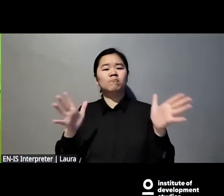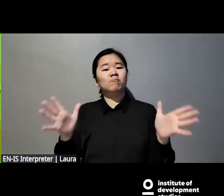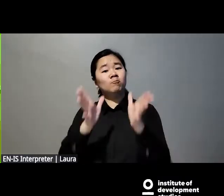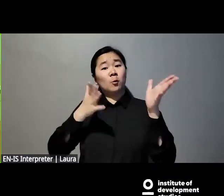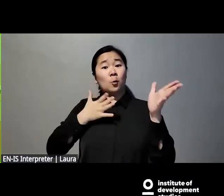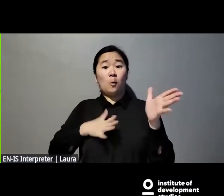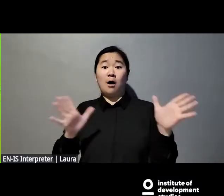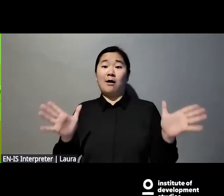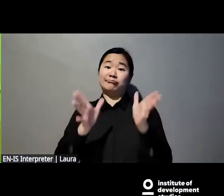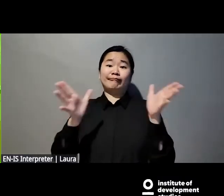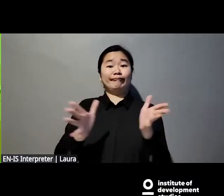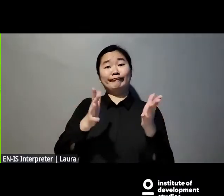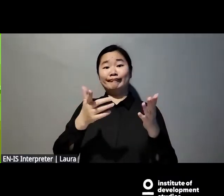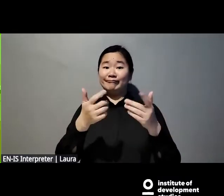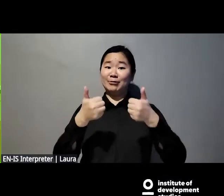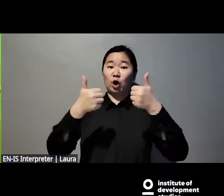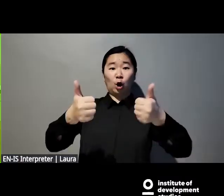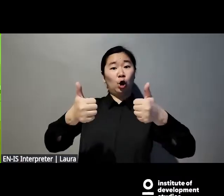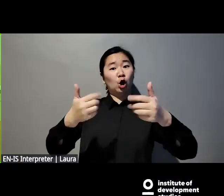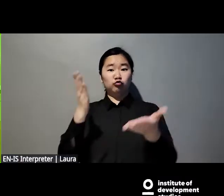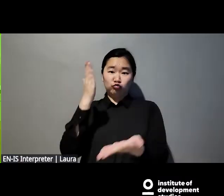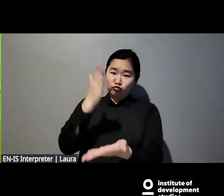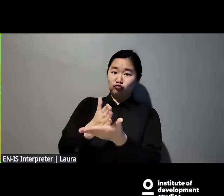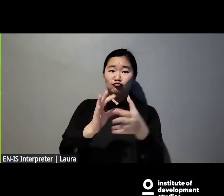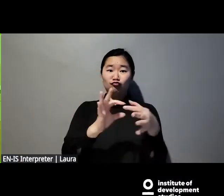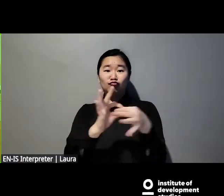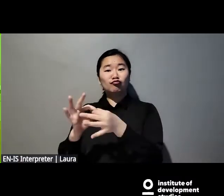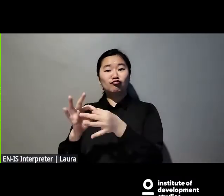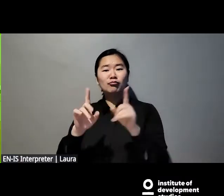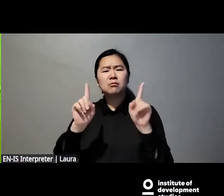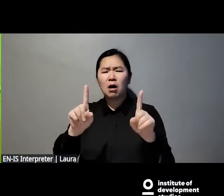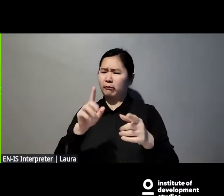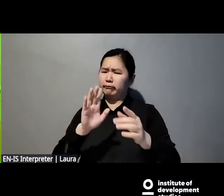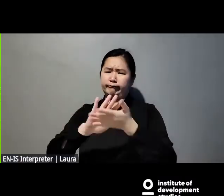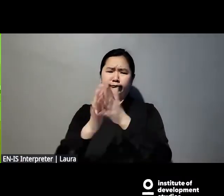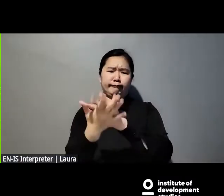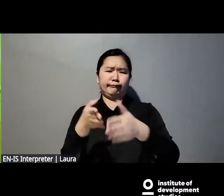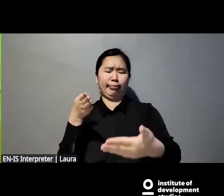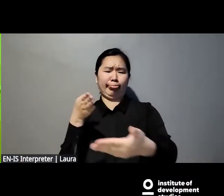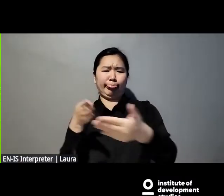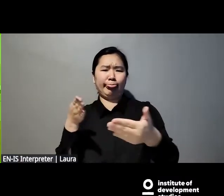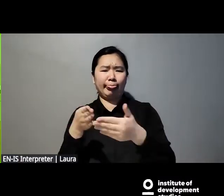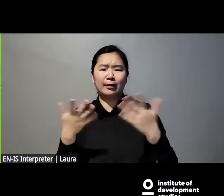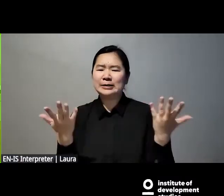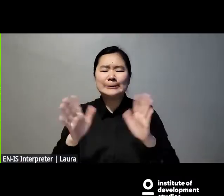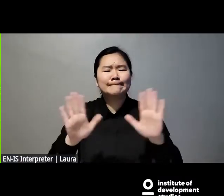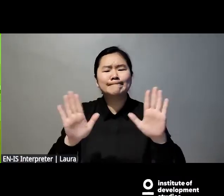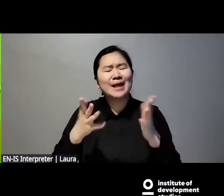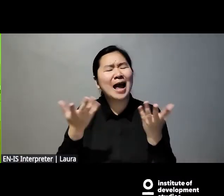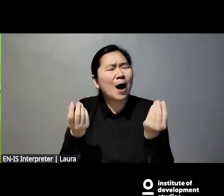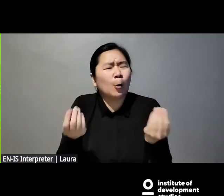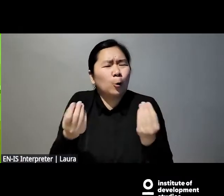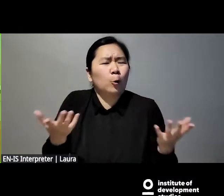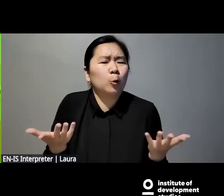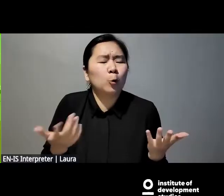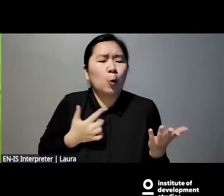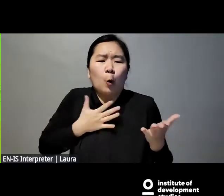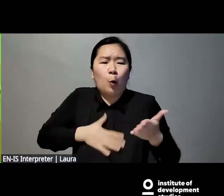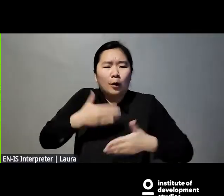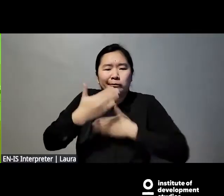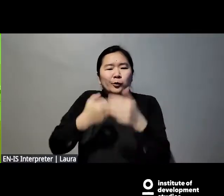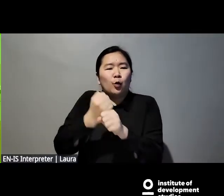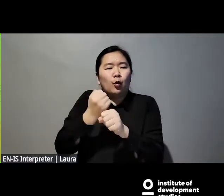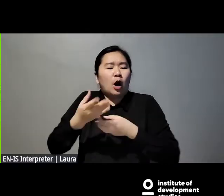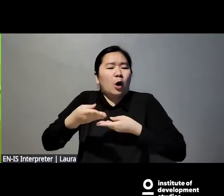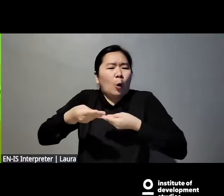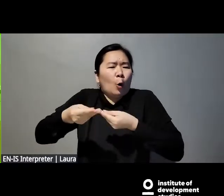federation body that coordinates OPDs. So OPDs register through ZAFOD, and ZAFOD somehow links